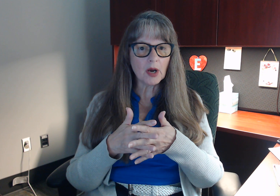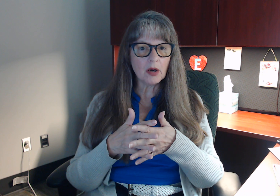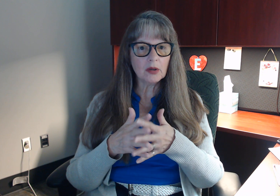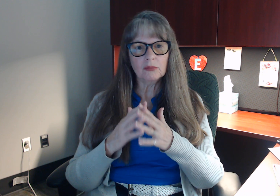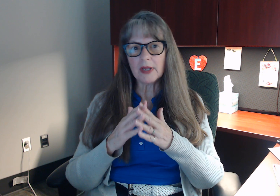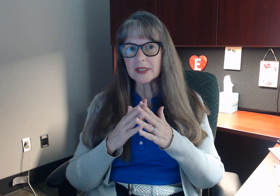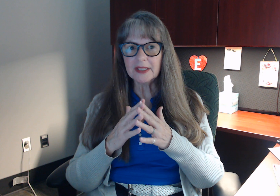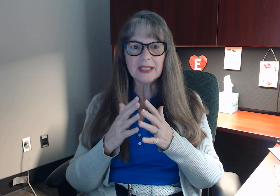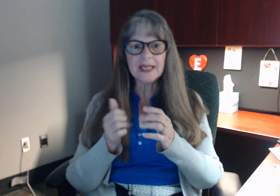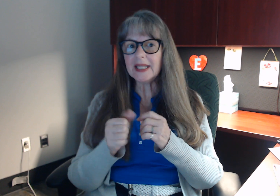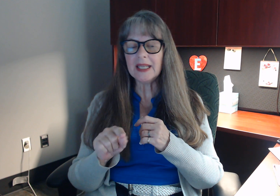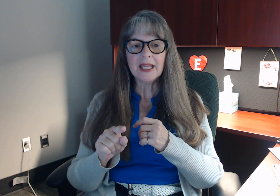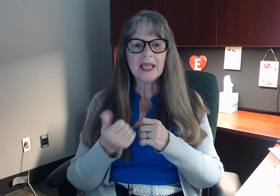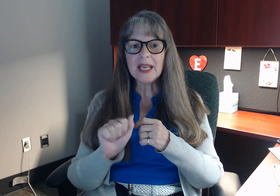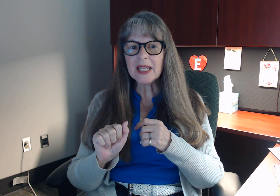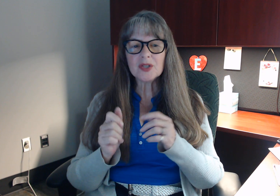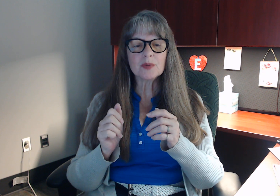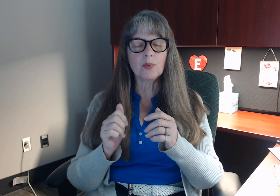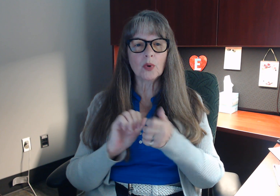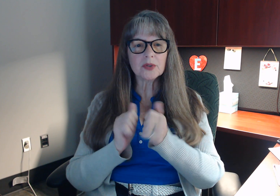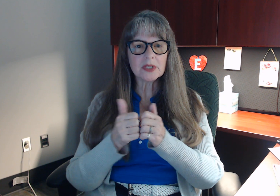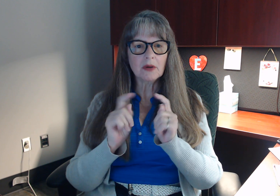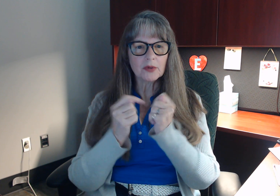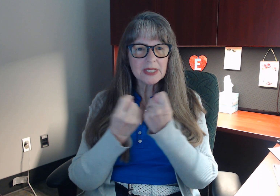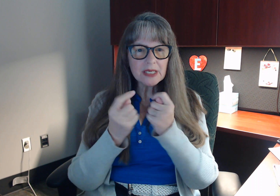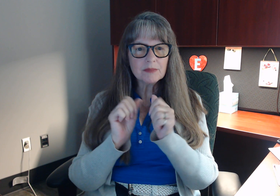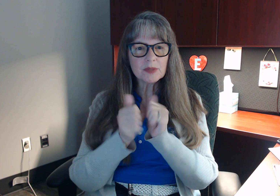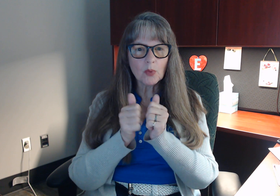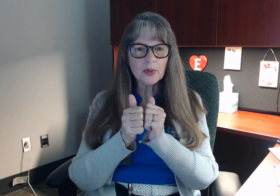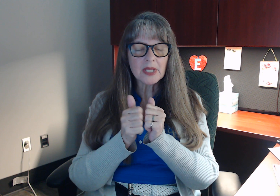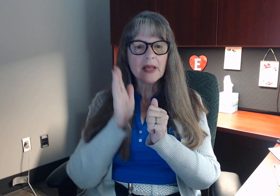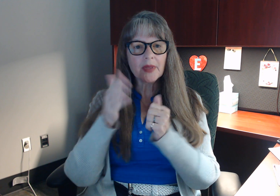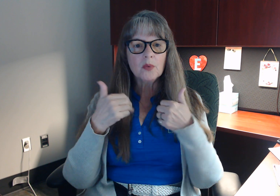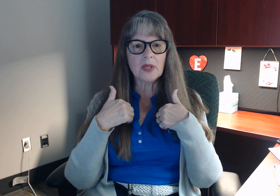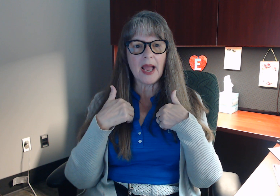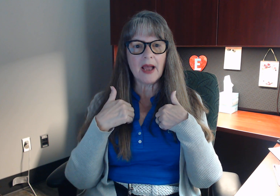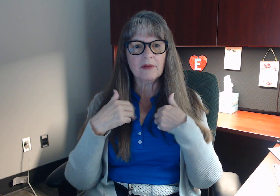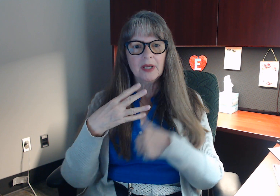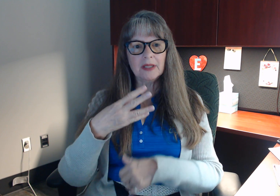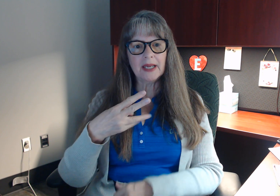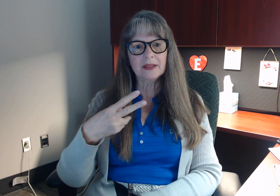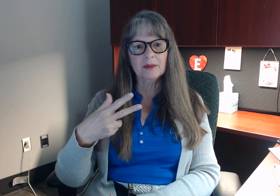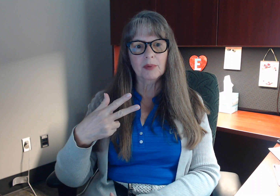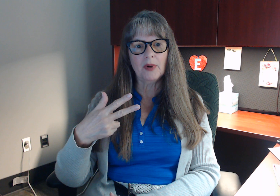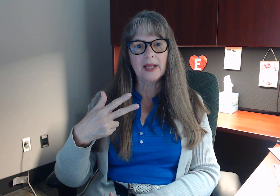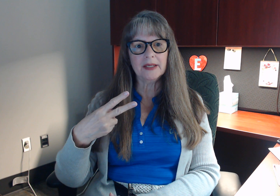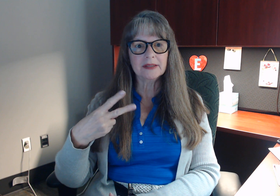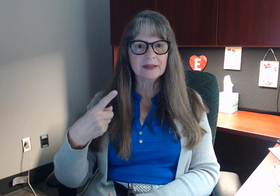Football, wrestling, any sports or team sports, they will have like the bracket